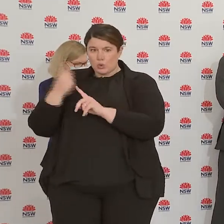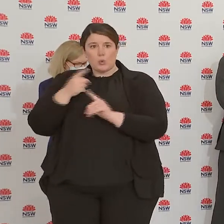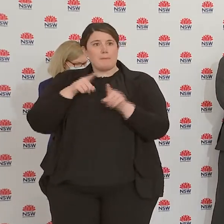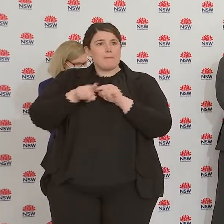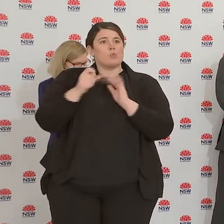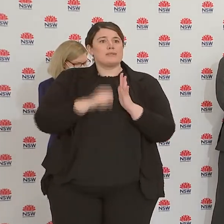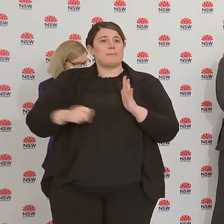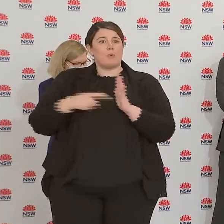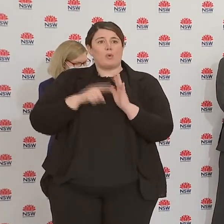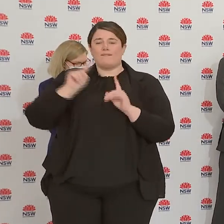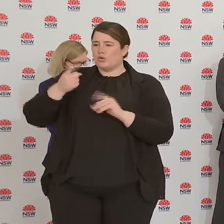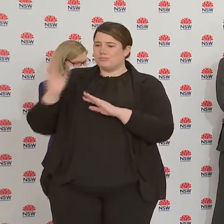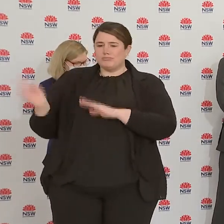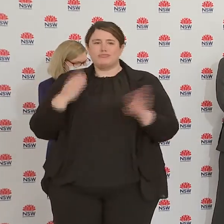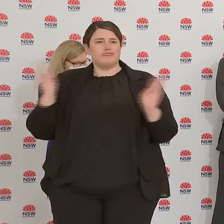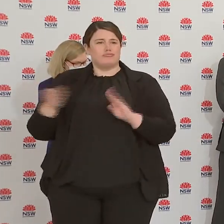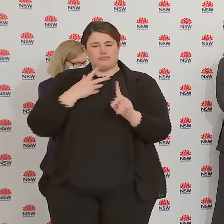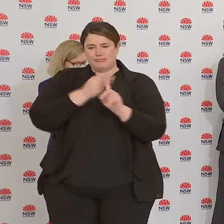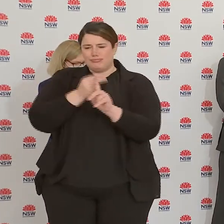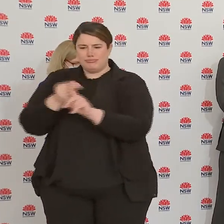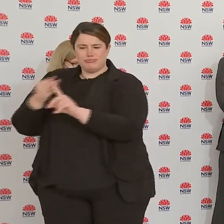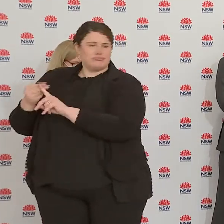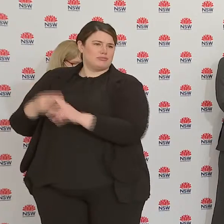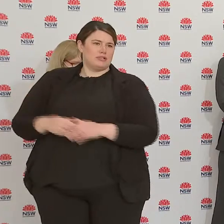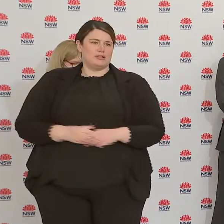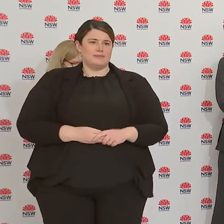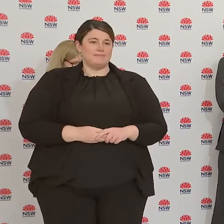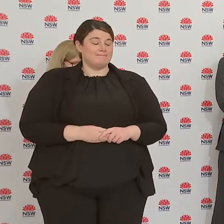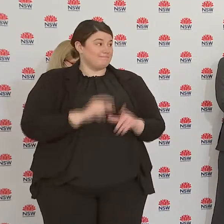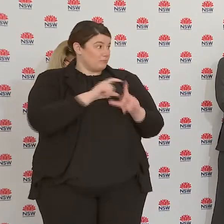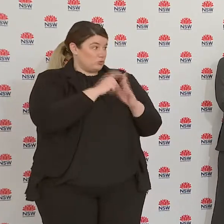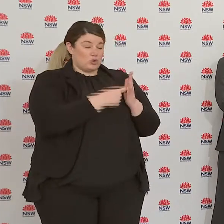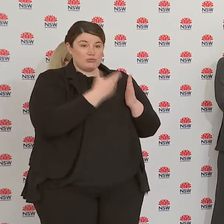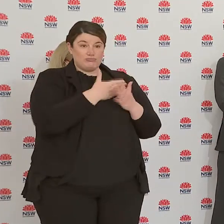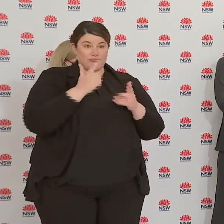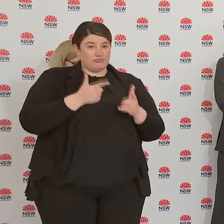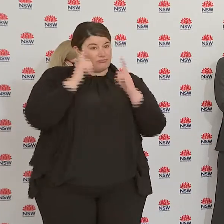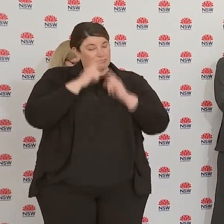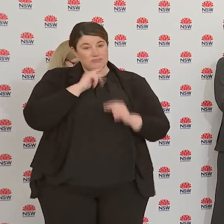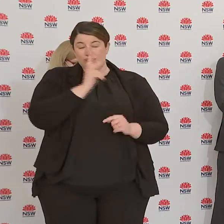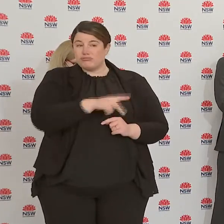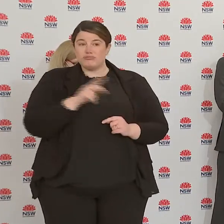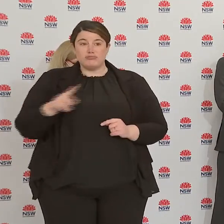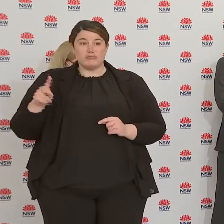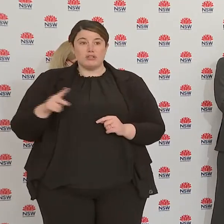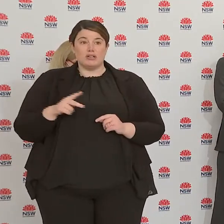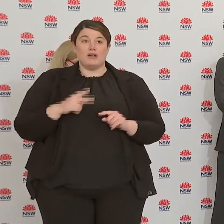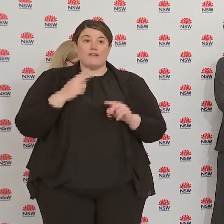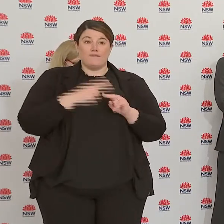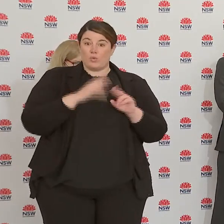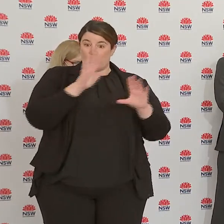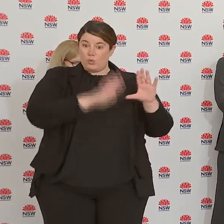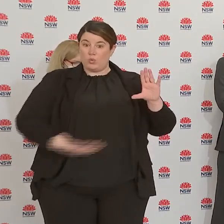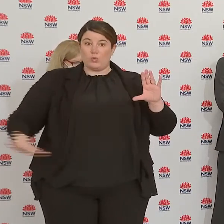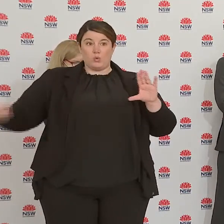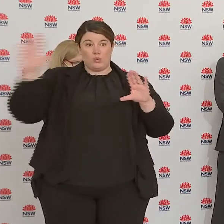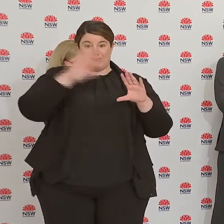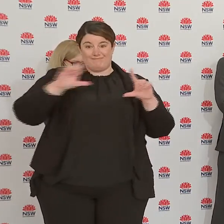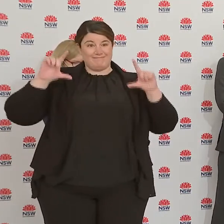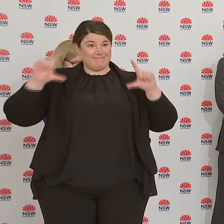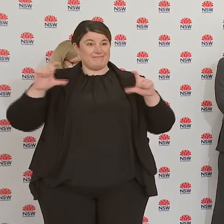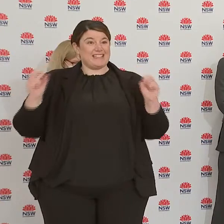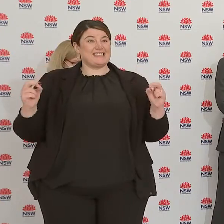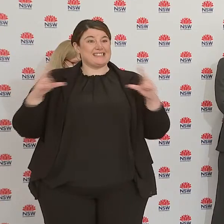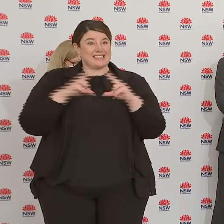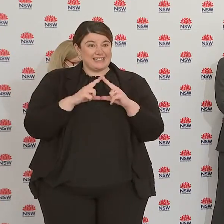I urge everybody, and Dr Chant has said this repeatedly, the health advice for Greater Sydney has changed in relation to AstraZeneca.